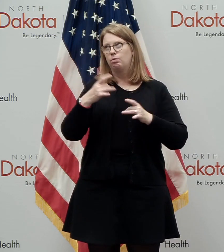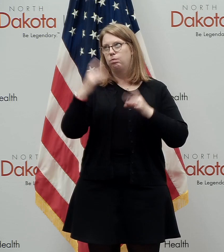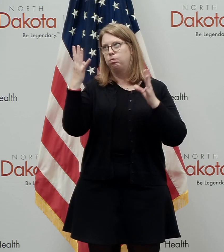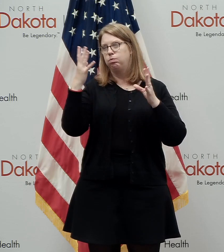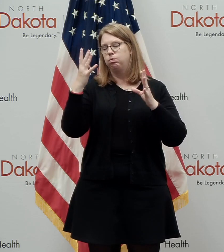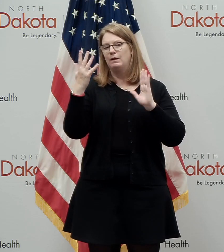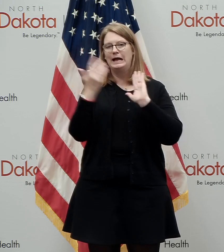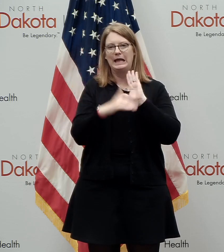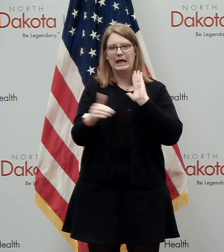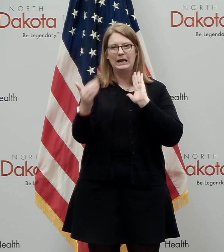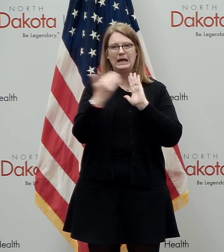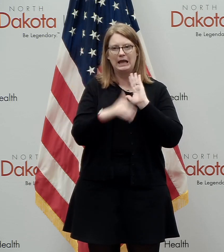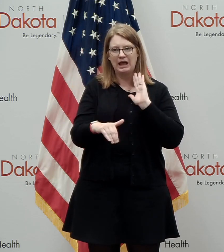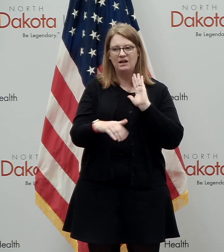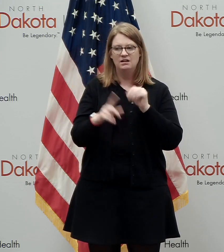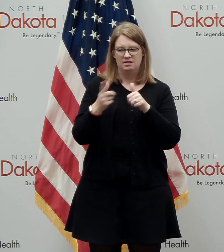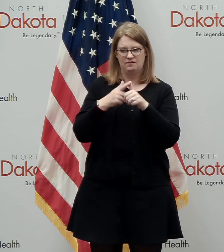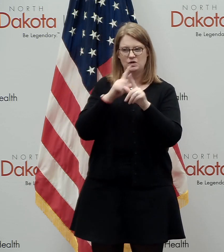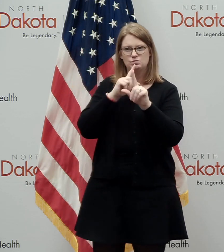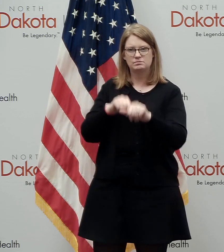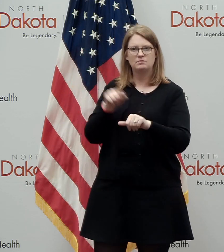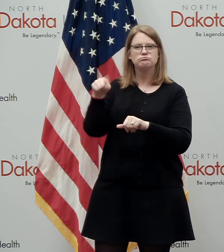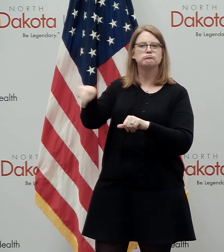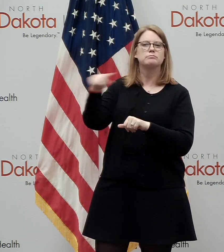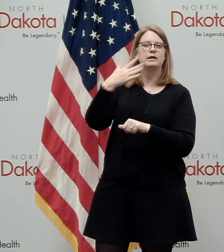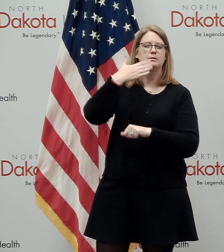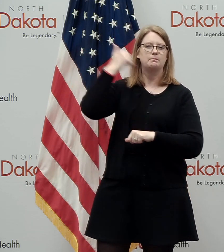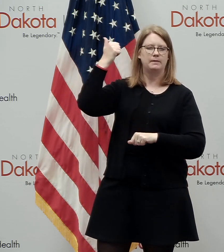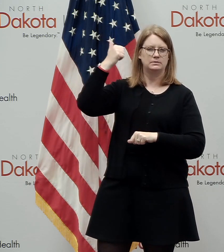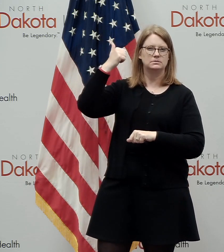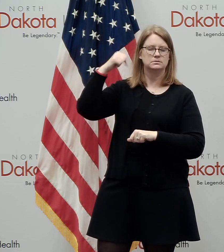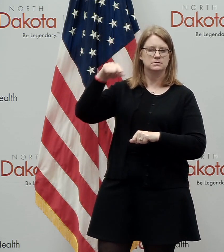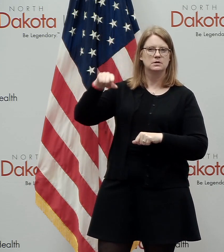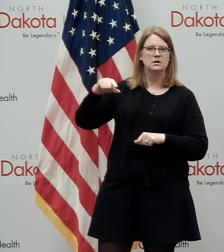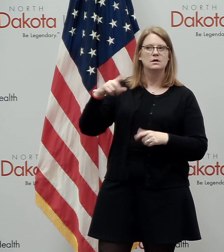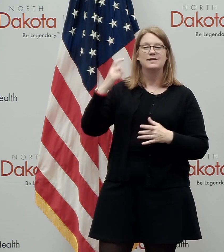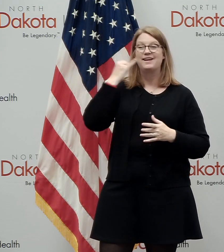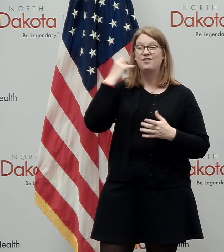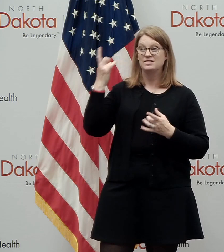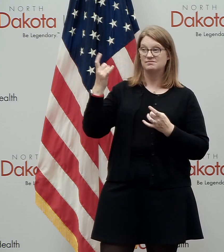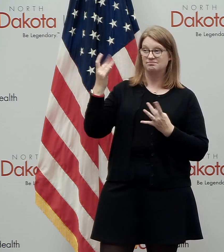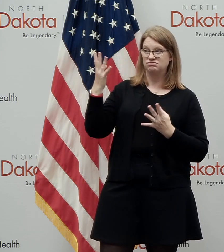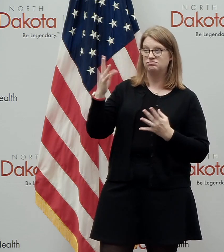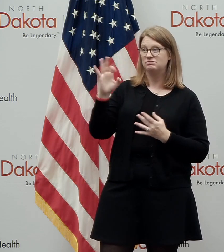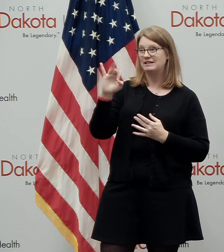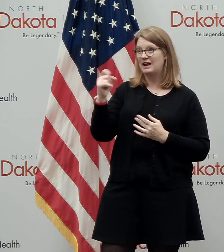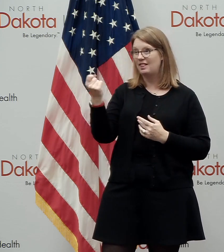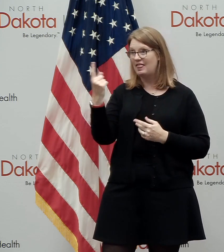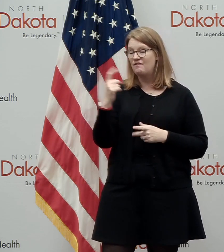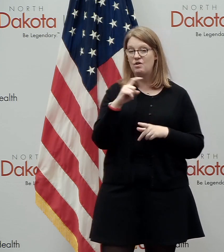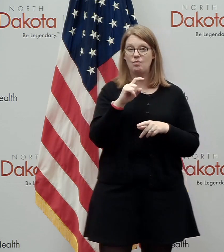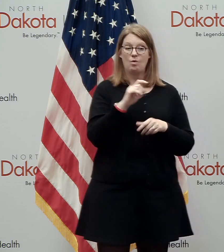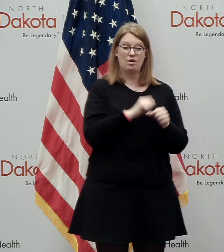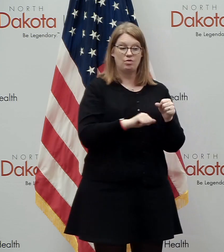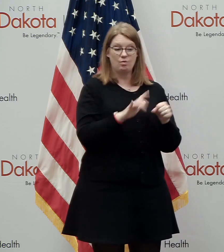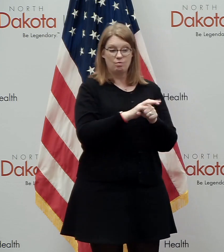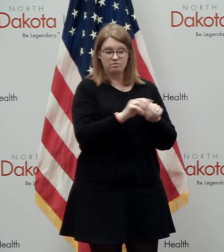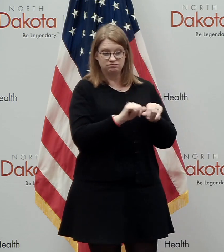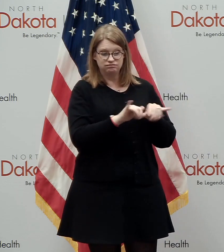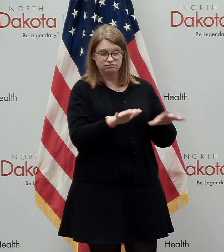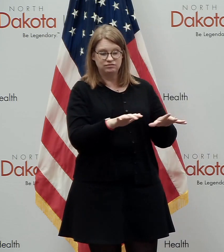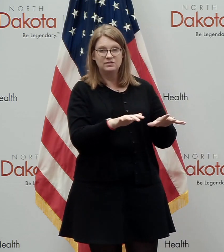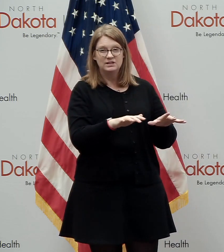first responders stand as the best among us. And whether it's the tragedy of 9/11 or the ongoing fight of COVID-19, our